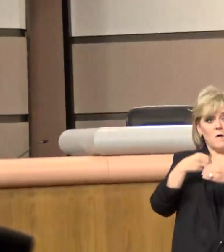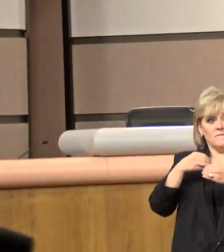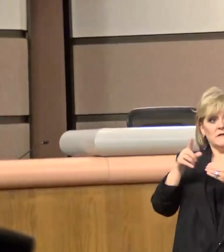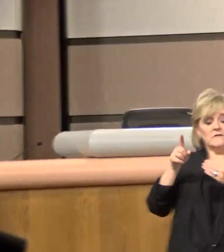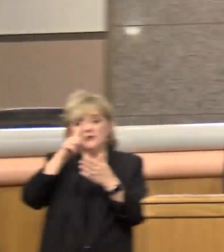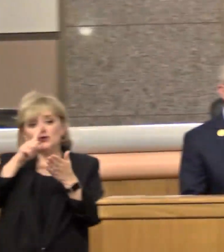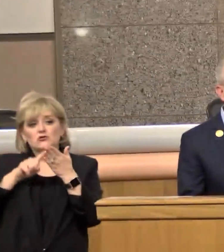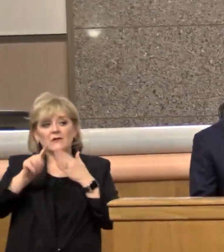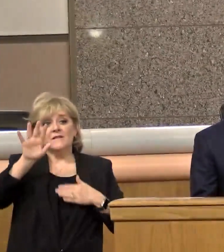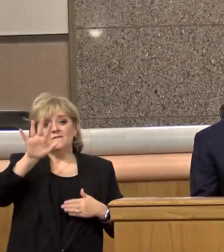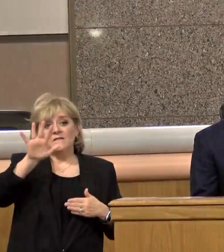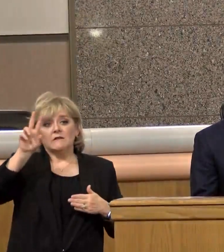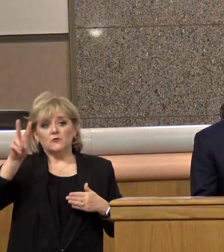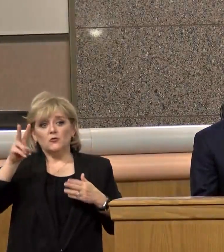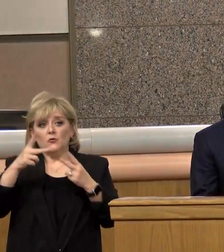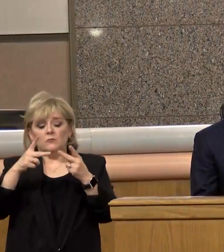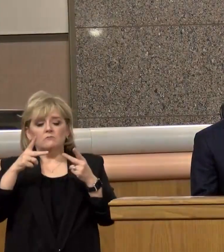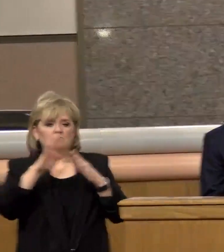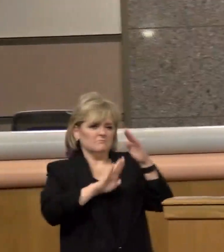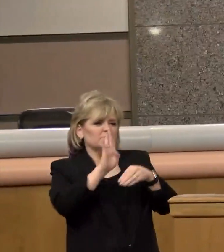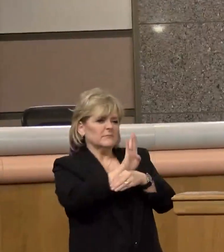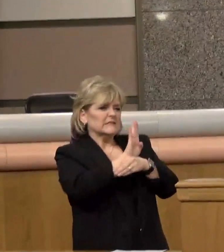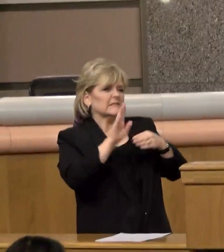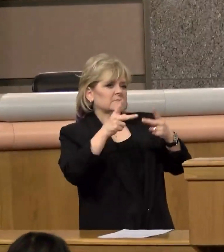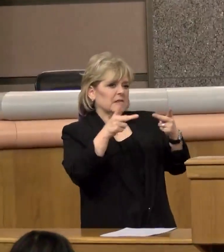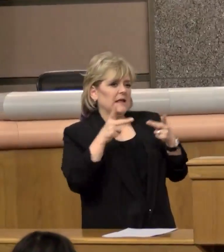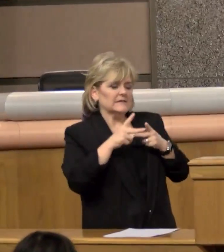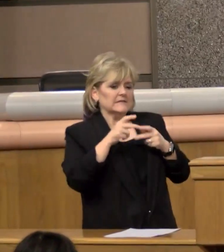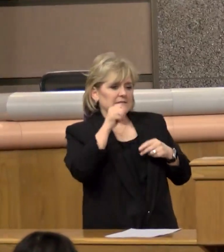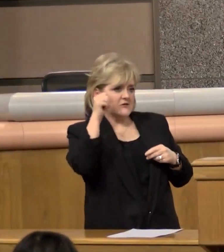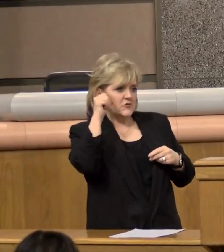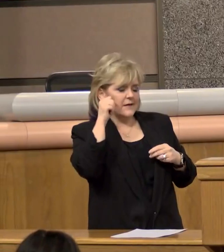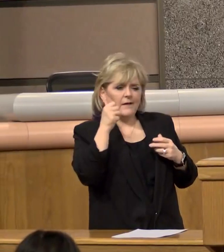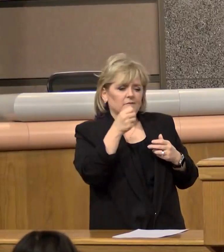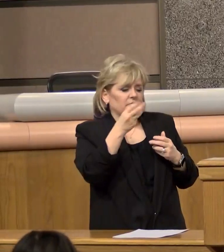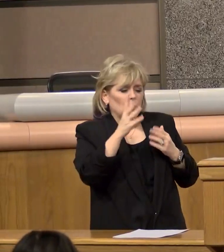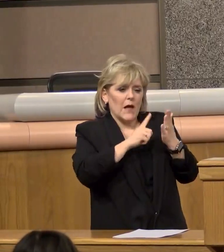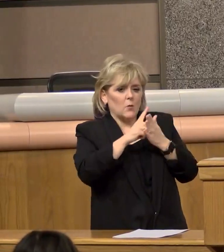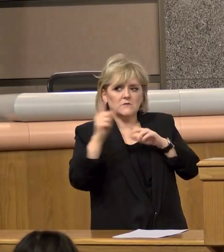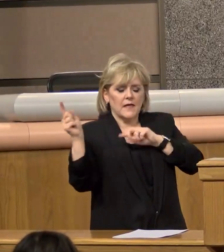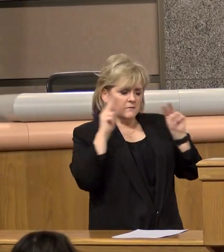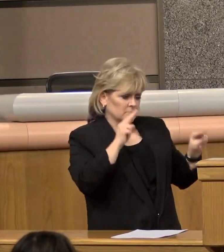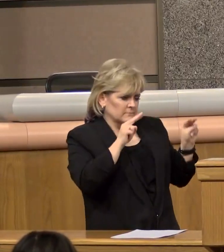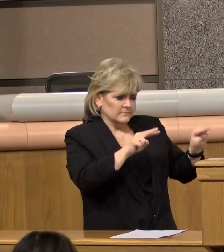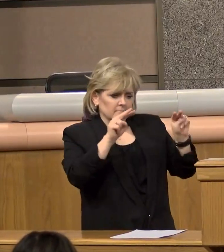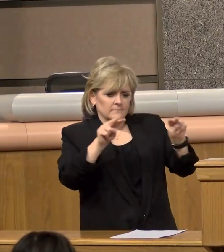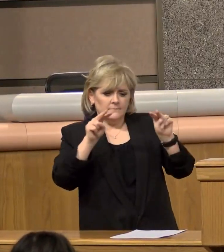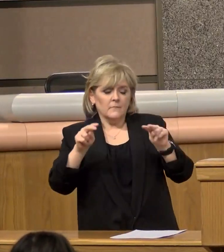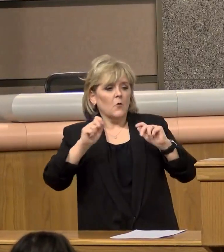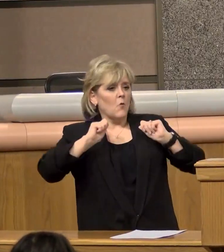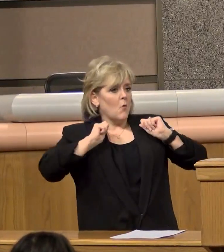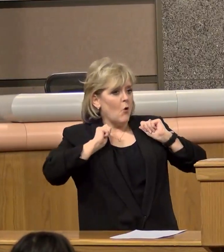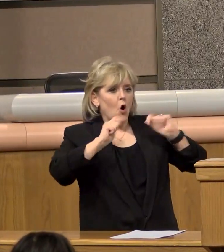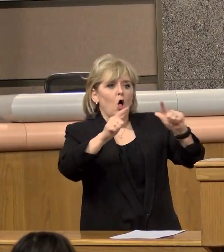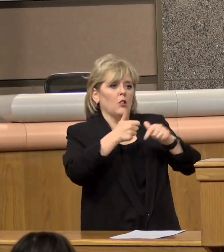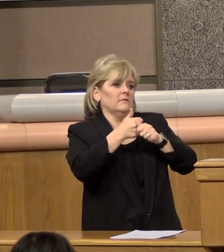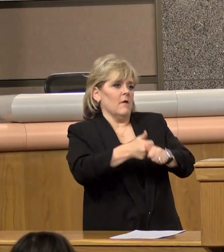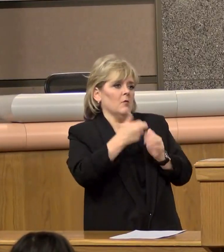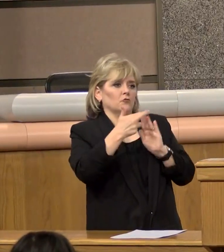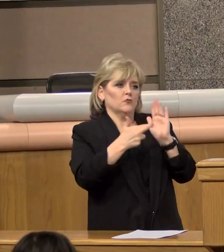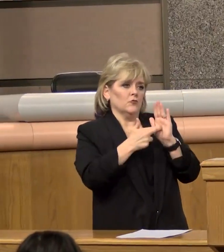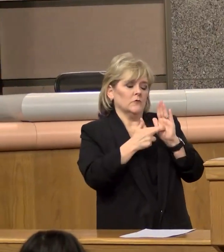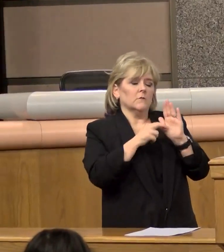uh, 52 establishments, uh, yesterday and in a couple of hours, uh, and all were in compliance. Uh, so that that's good